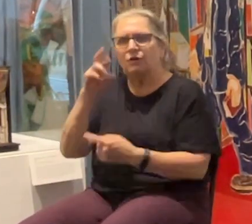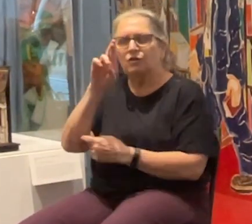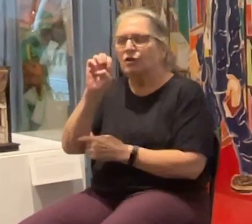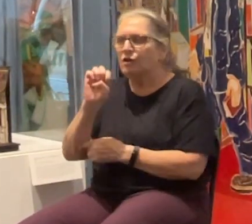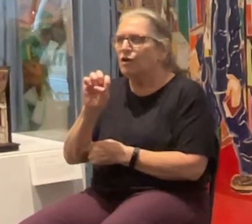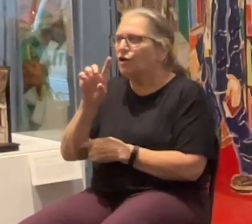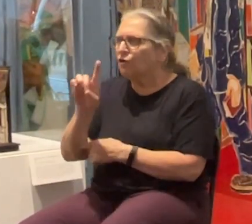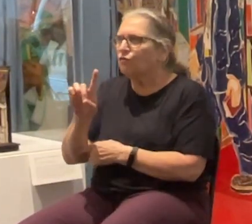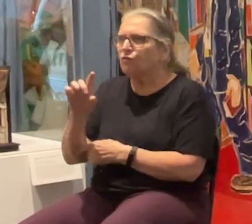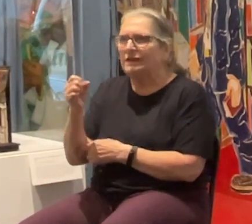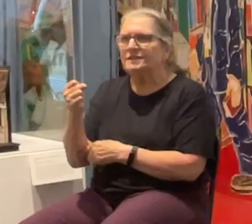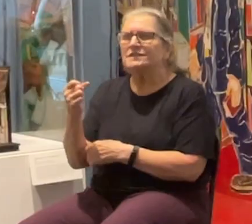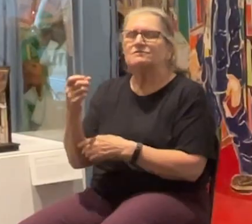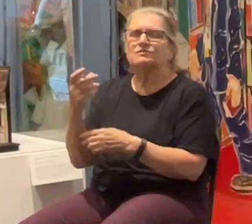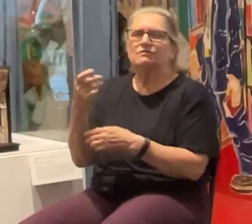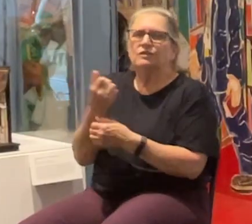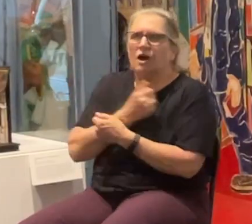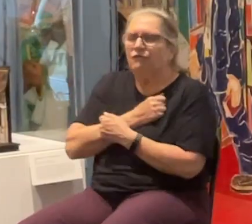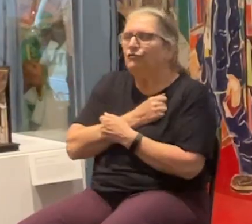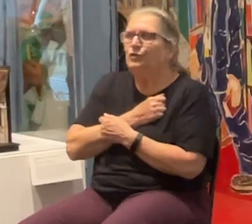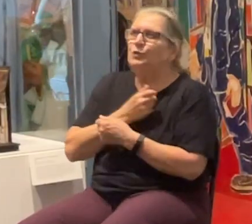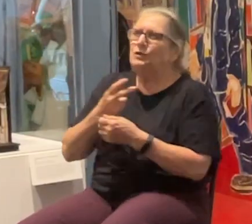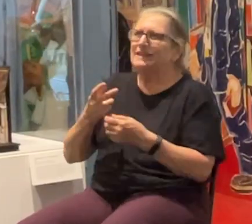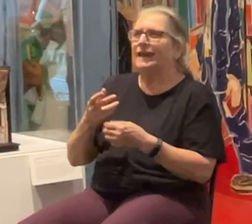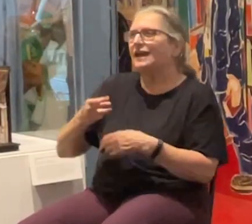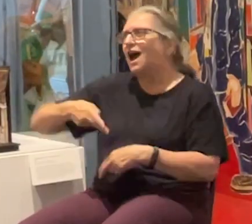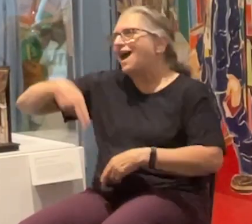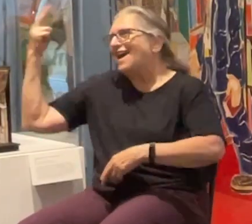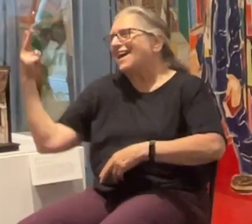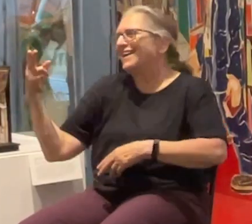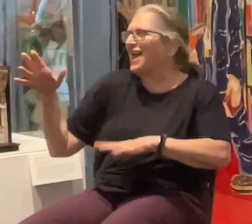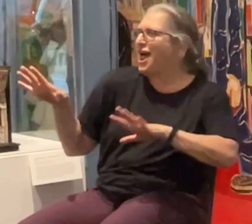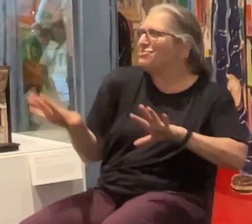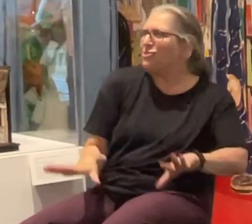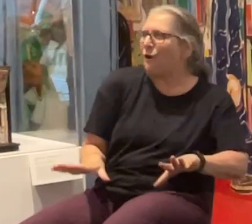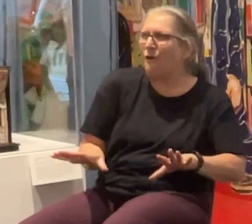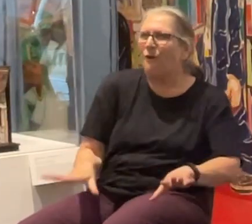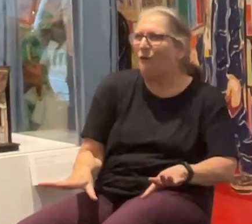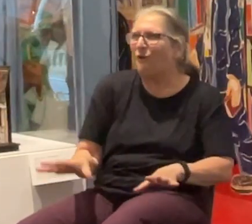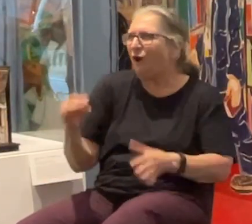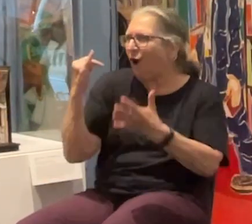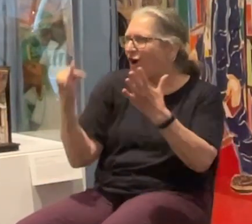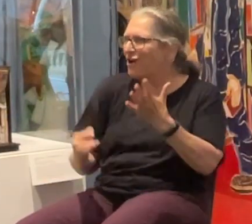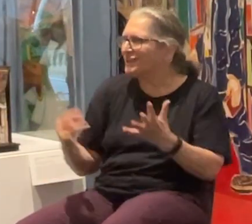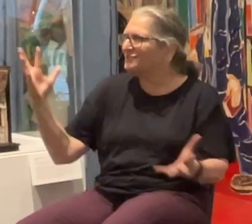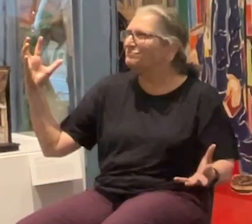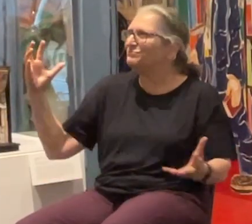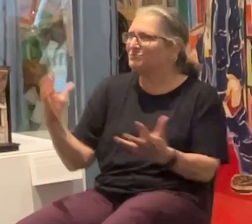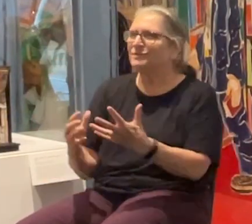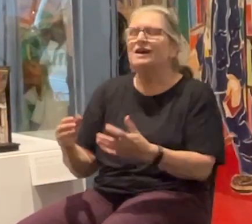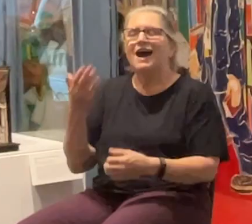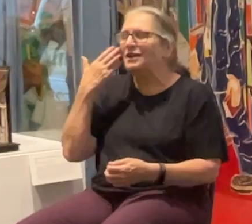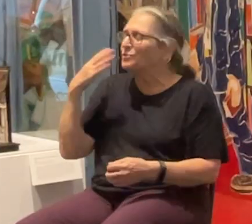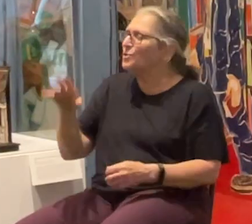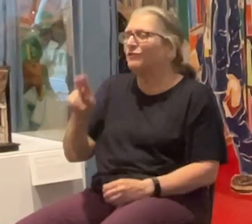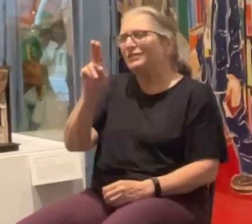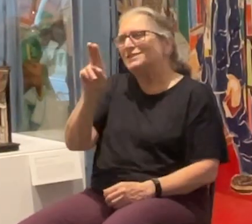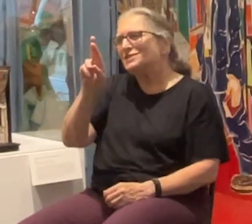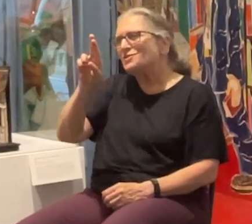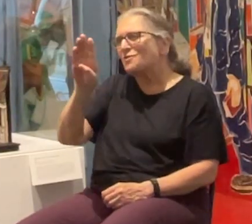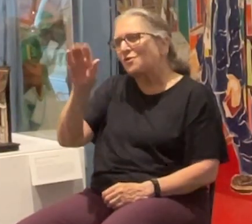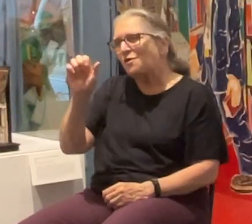of mixing high and low art, and I don't know if this is an urban legend or not, but it's very possible